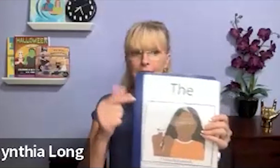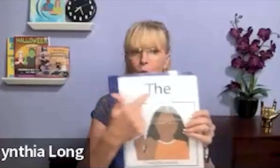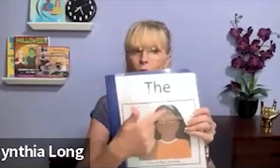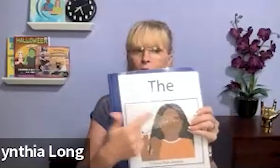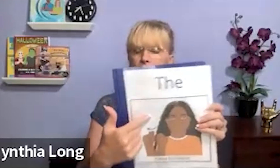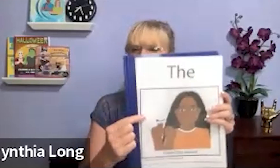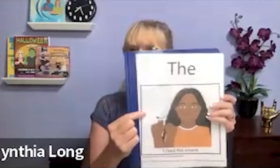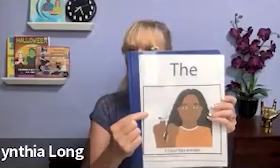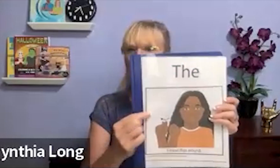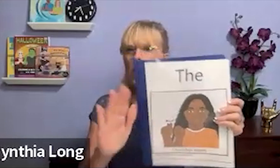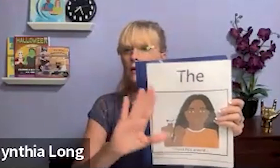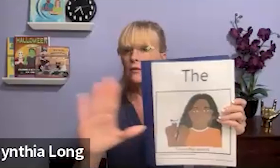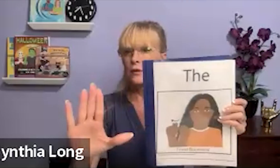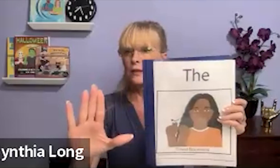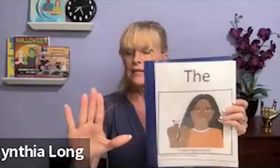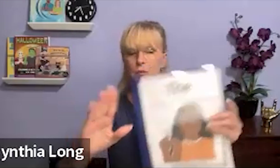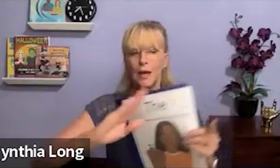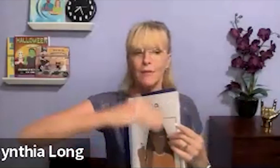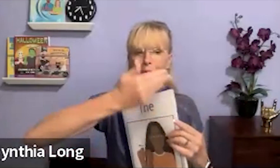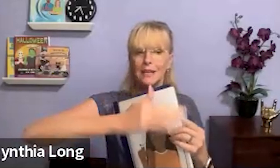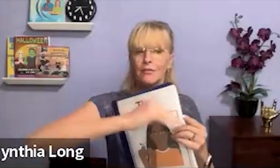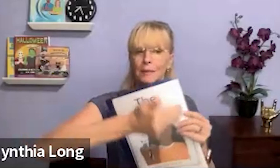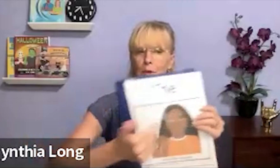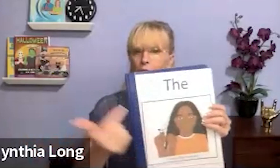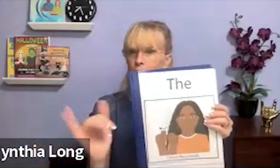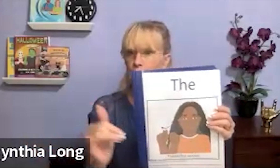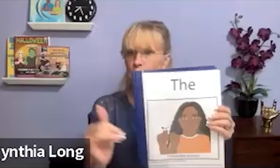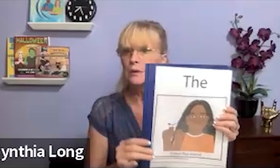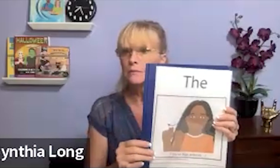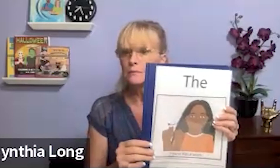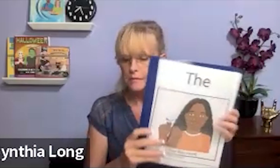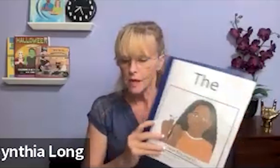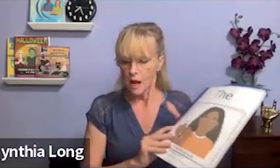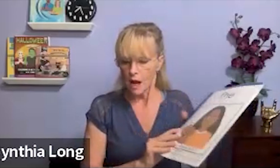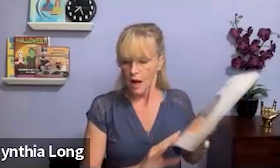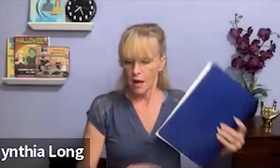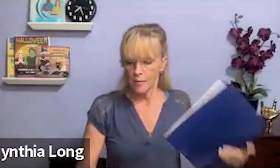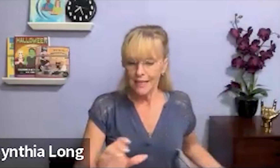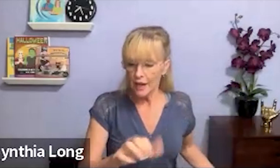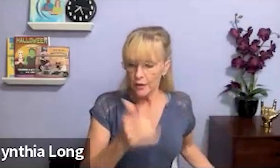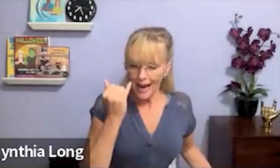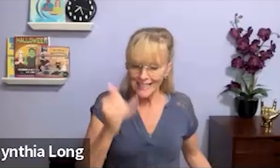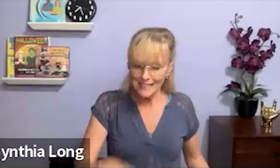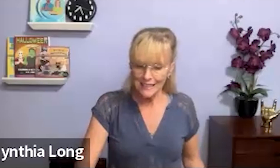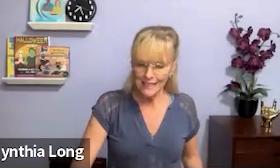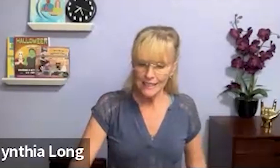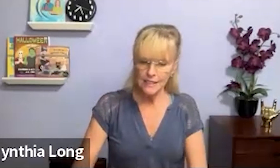sight words. For these, we have them in flip books too. Another idea